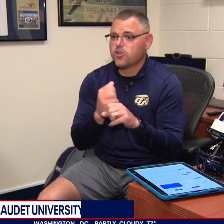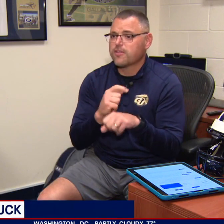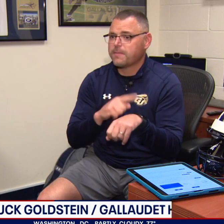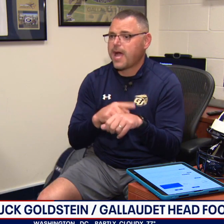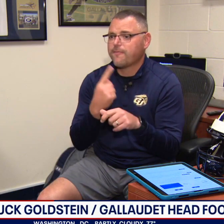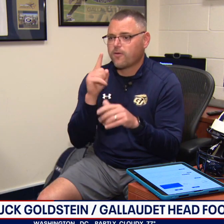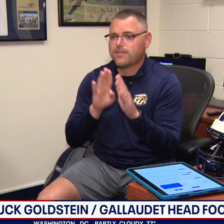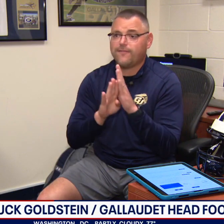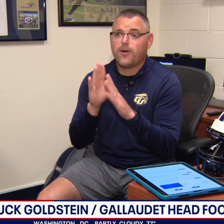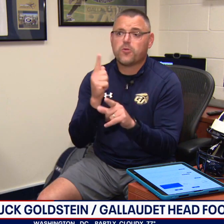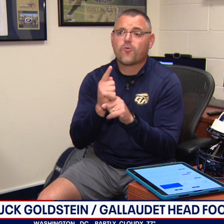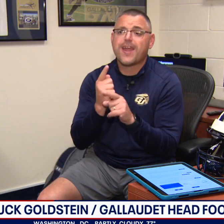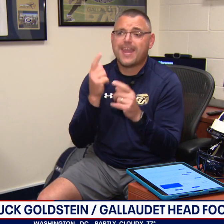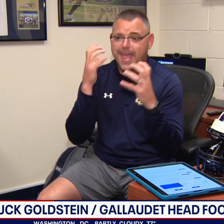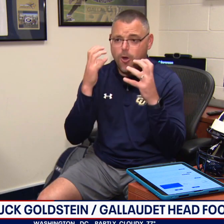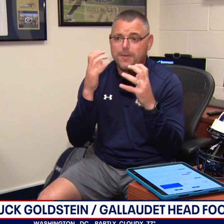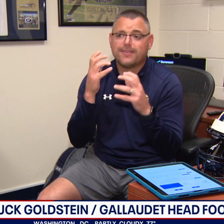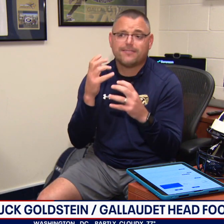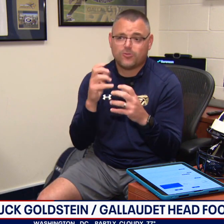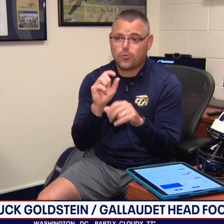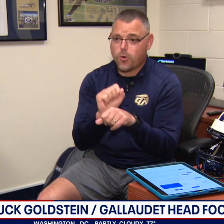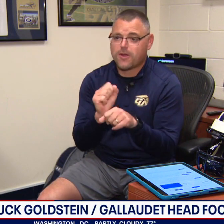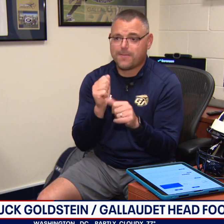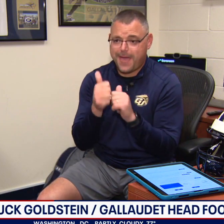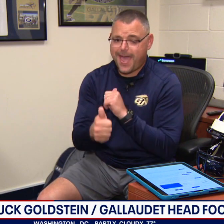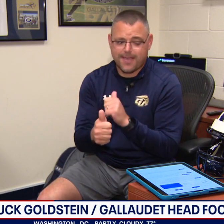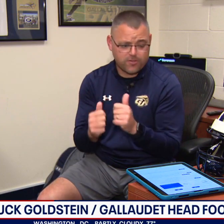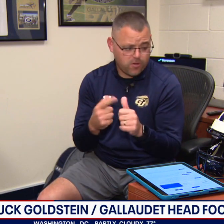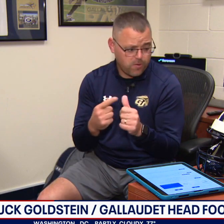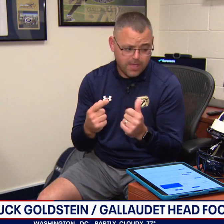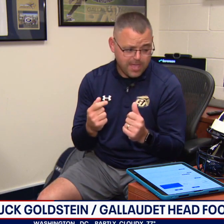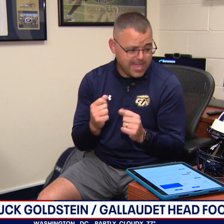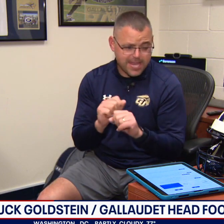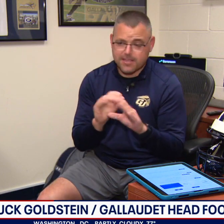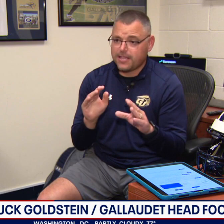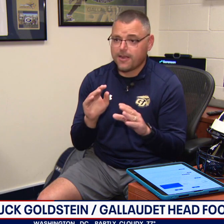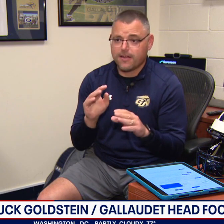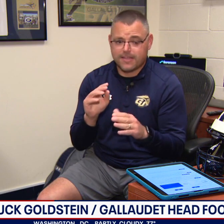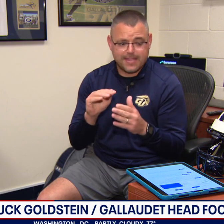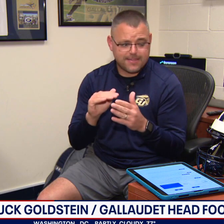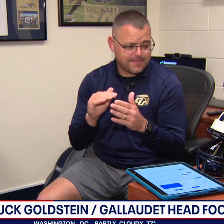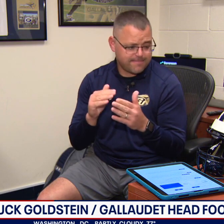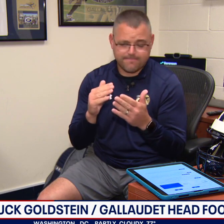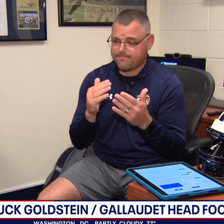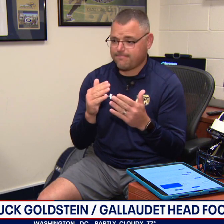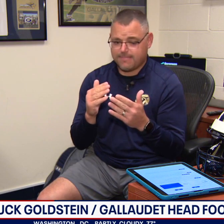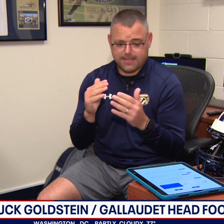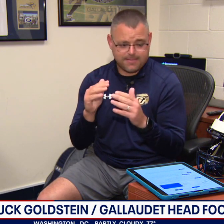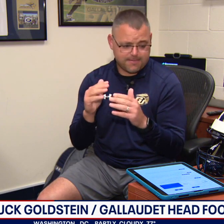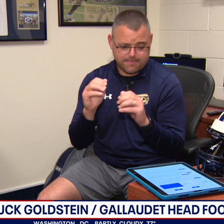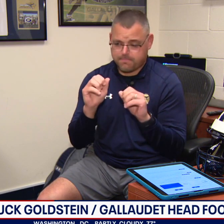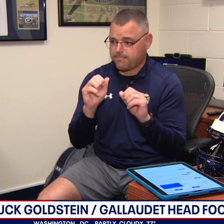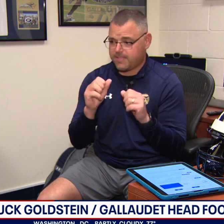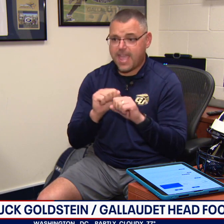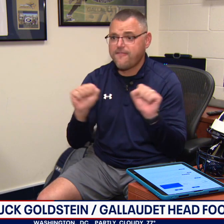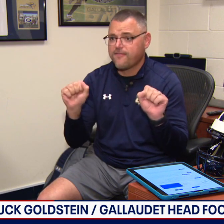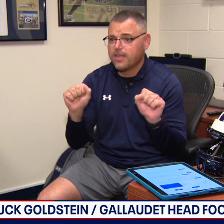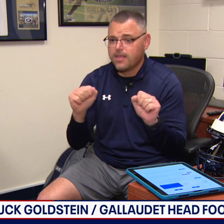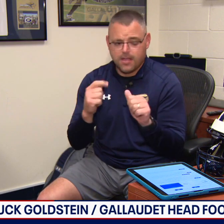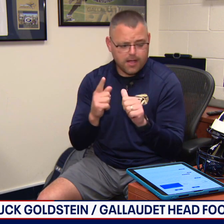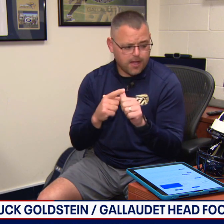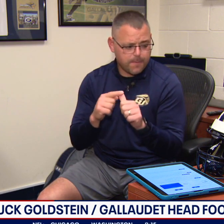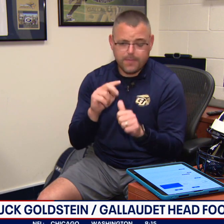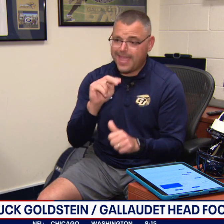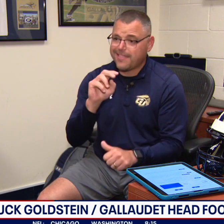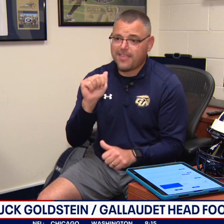It took some time for us to develop the right helmet to work and pass, so it is clear it's safe.